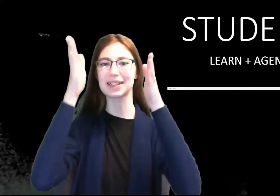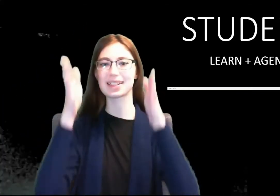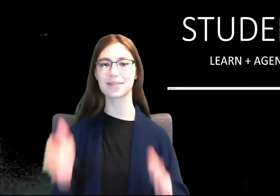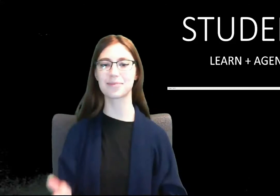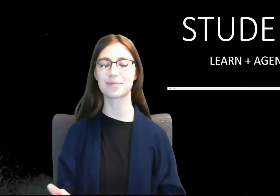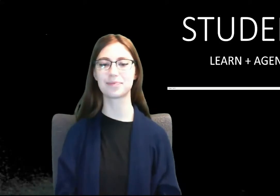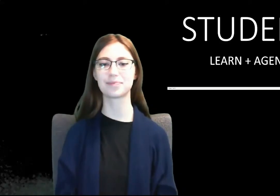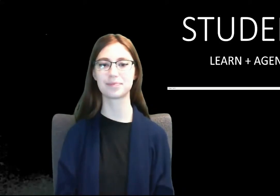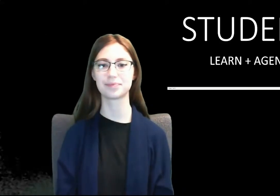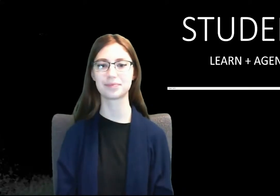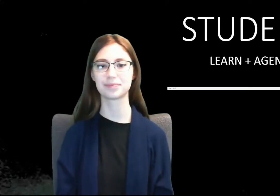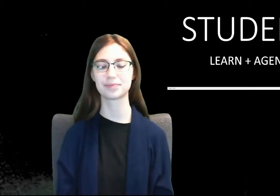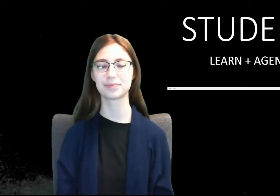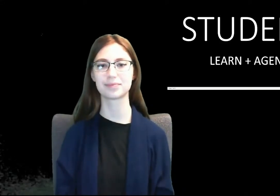Student.